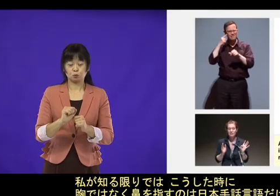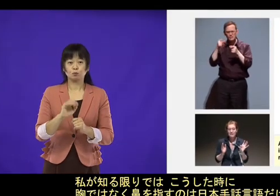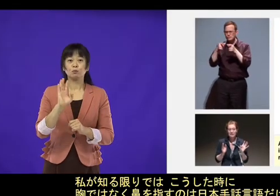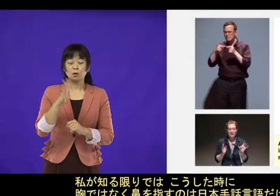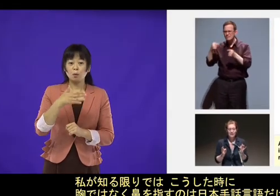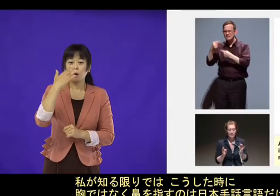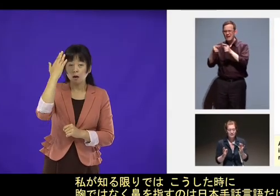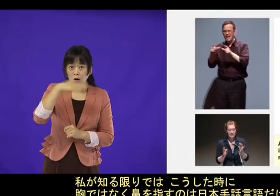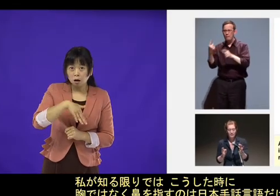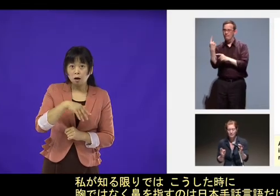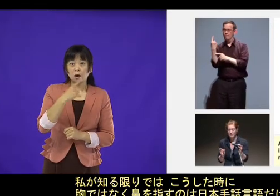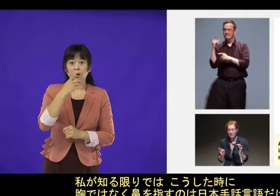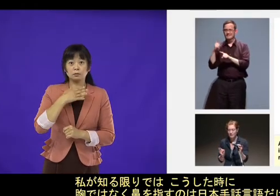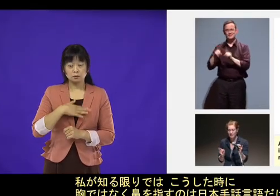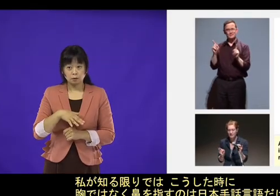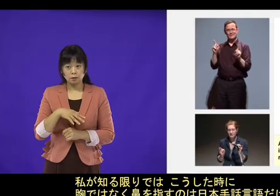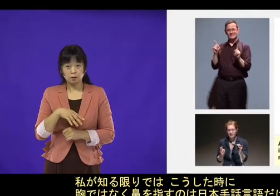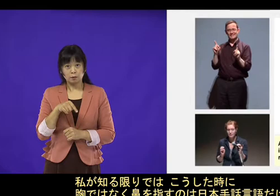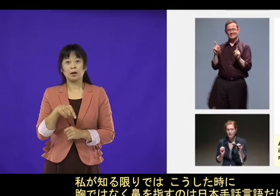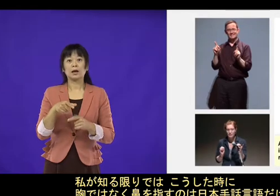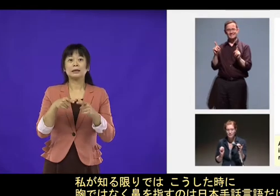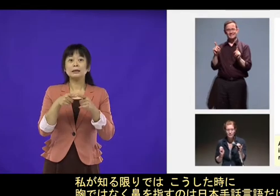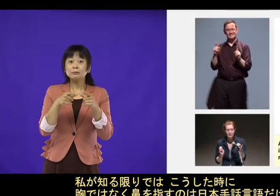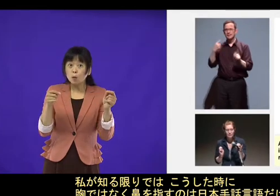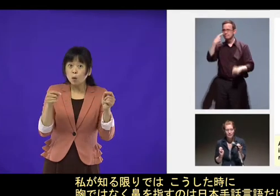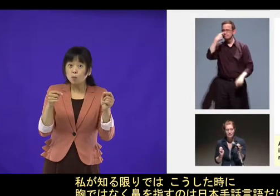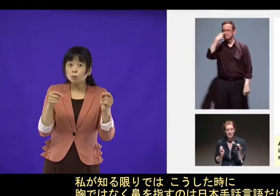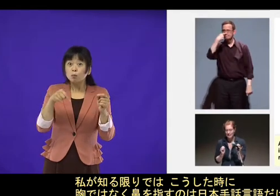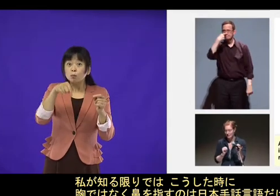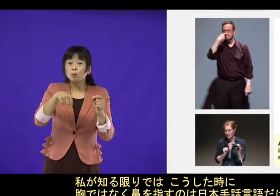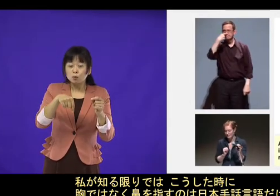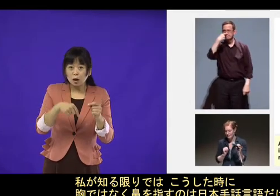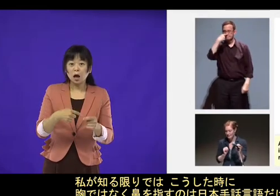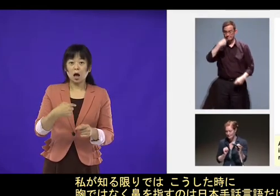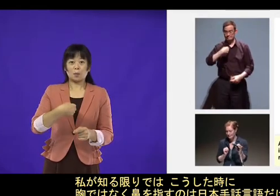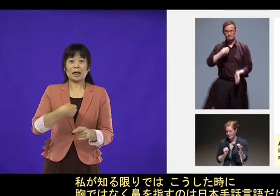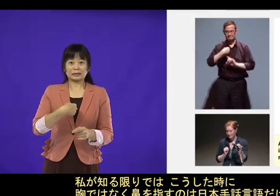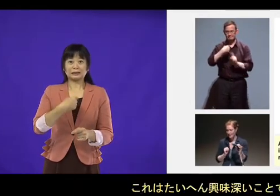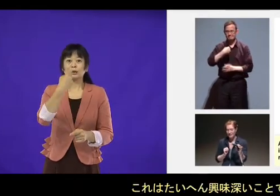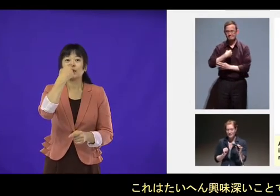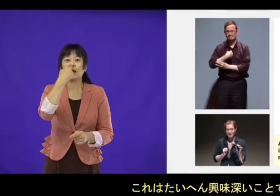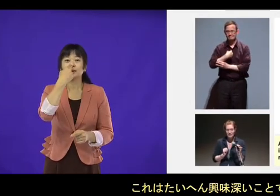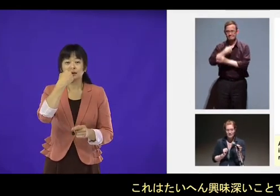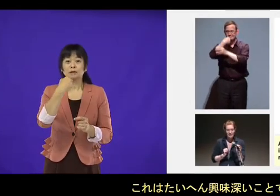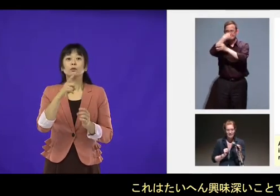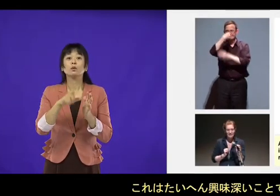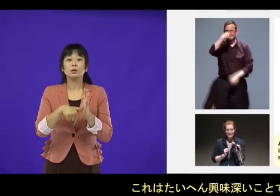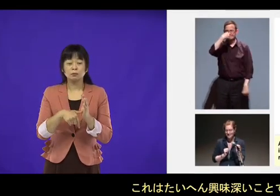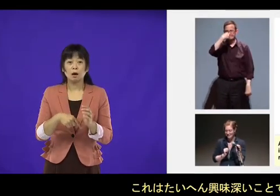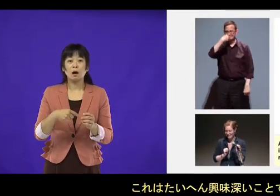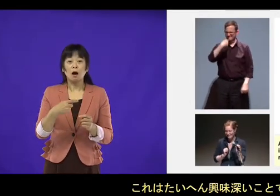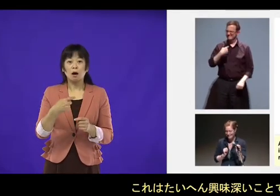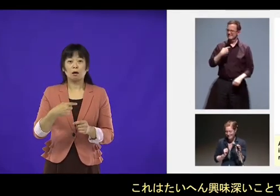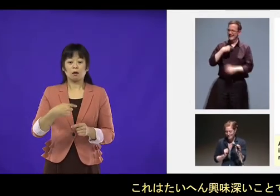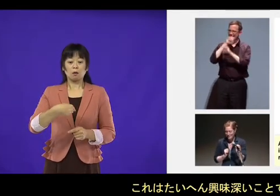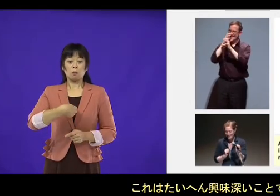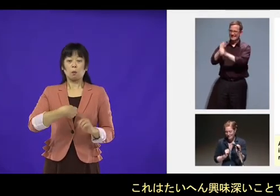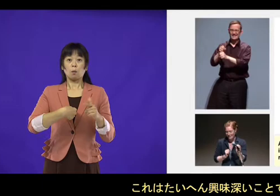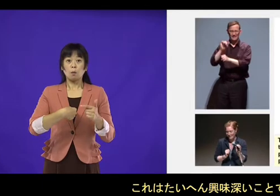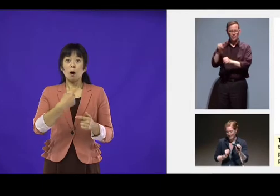Language is the only sign language that points to the nose rather than the chest. I found this very